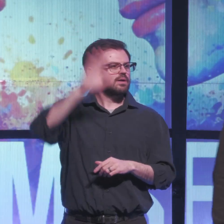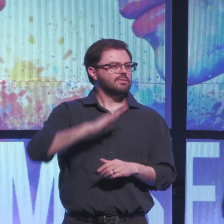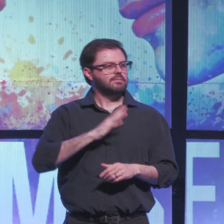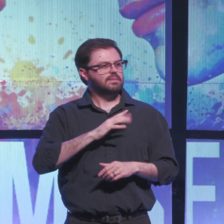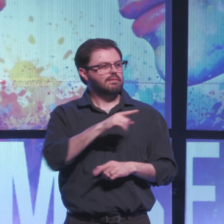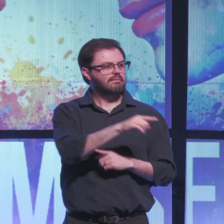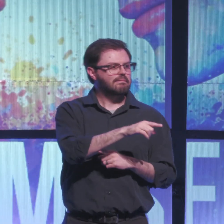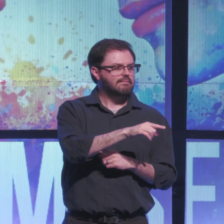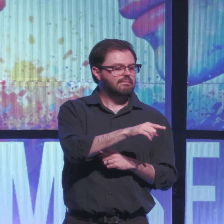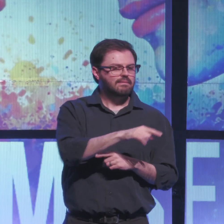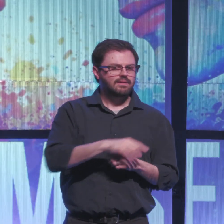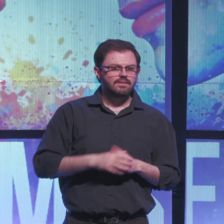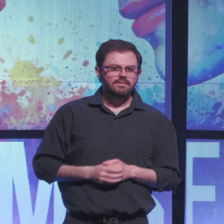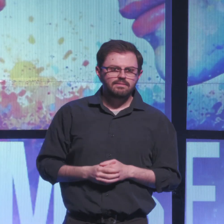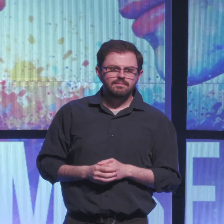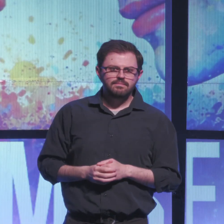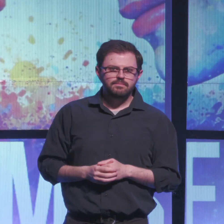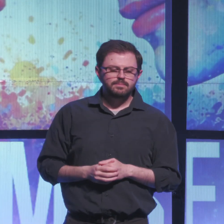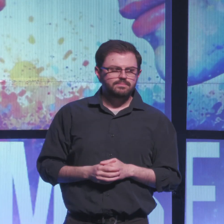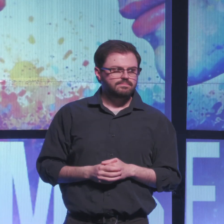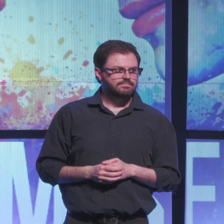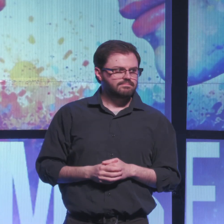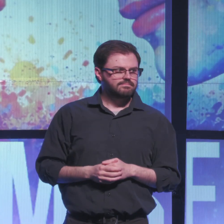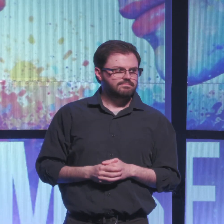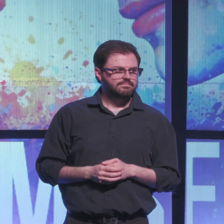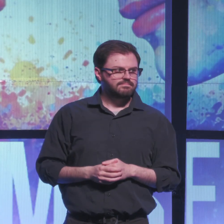polite. What is that?